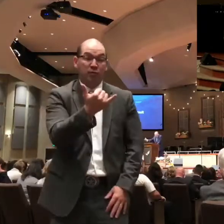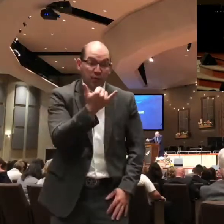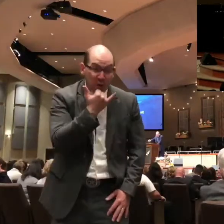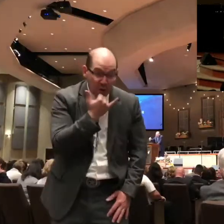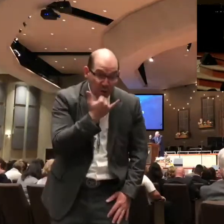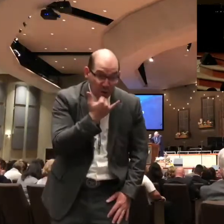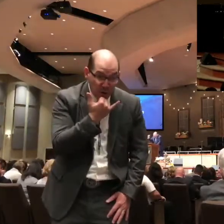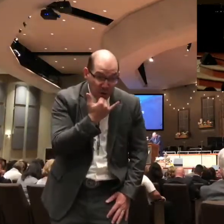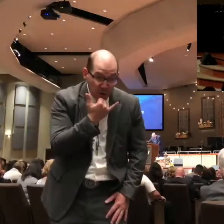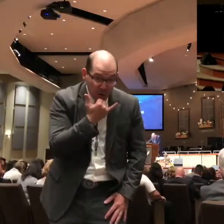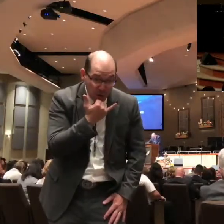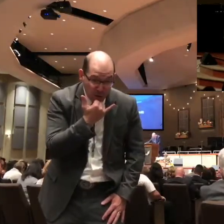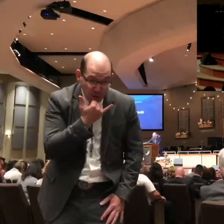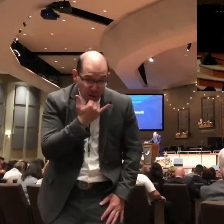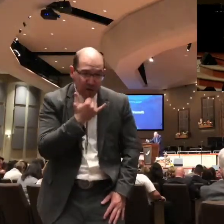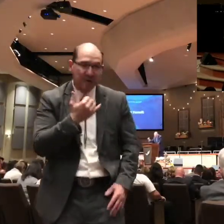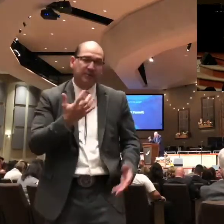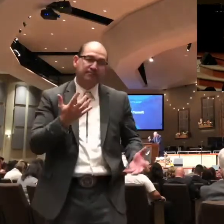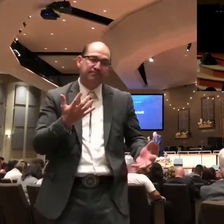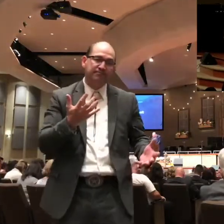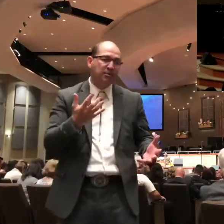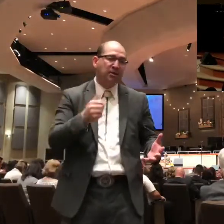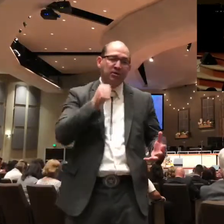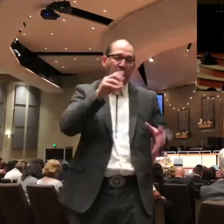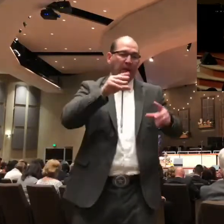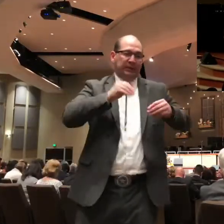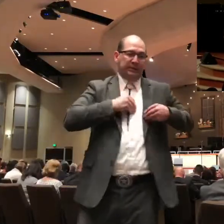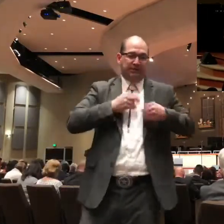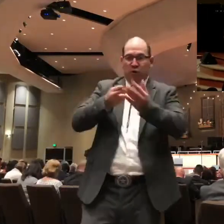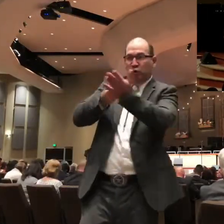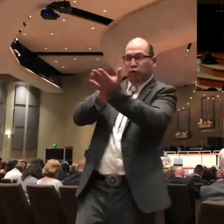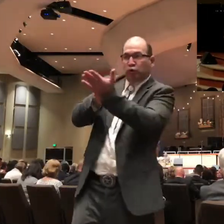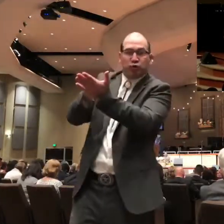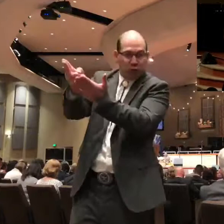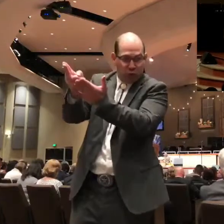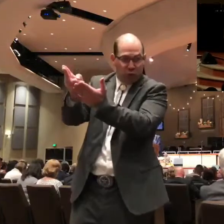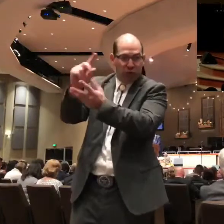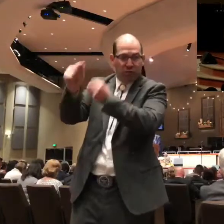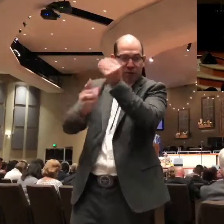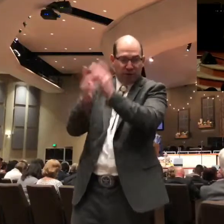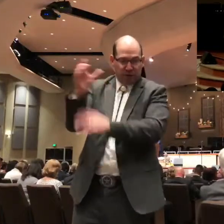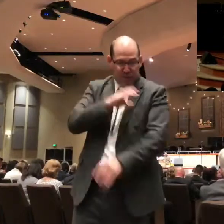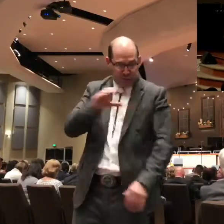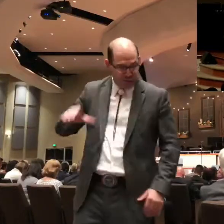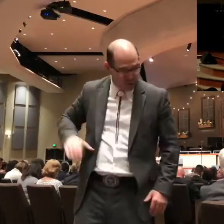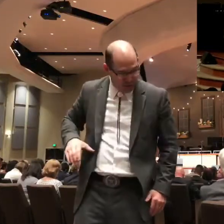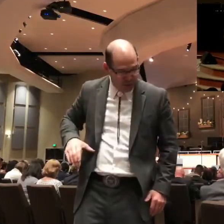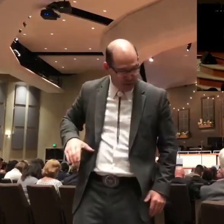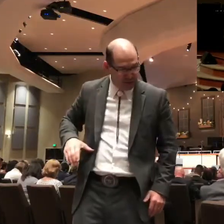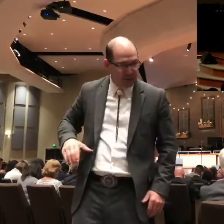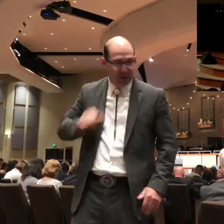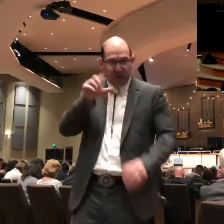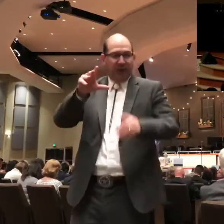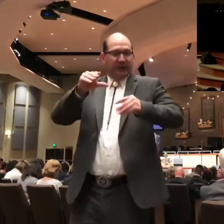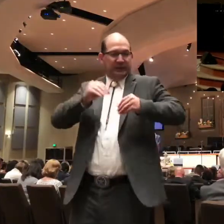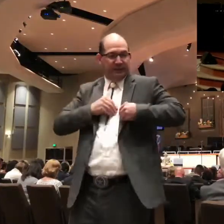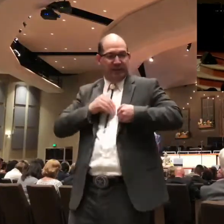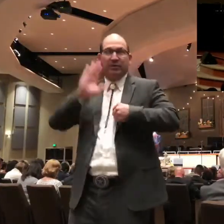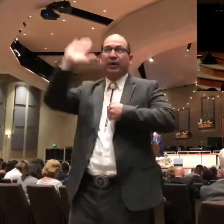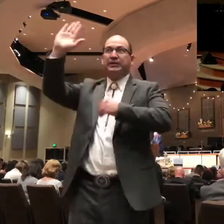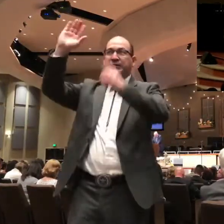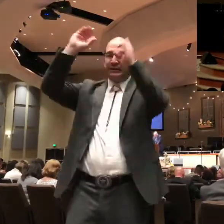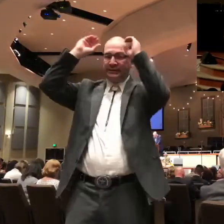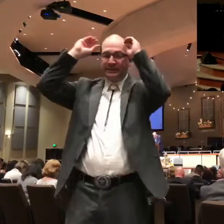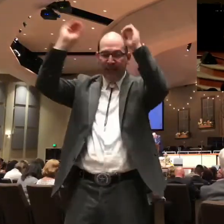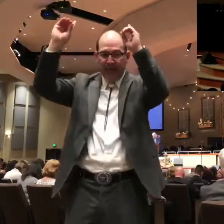6:3, if any man teach otherwise and consent not to wholesome words, even the words of our Lord Jesus Christ, and to the doctrine which is according to